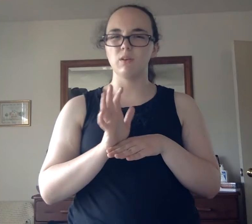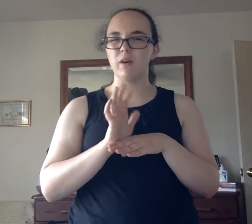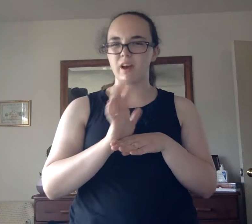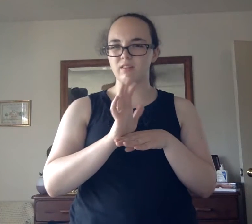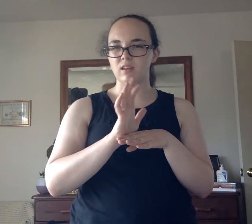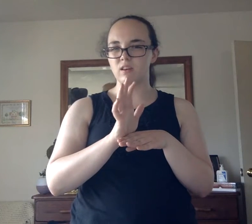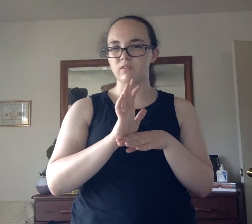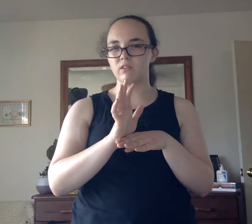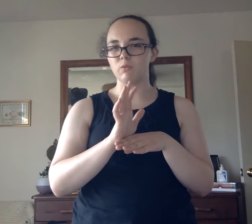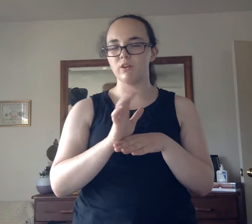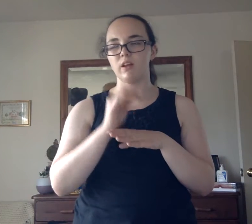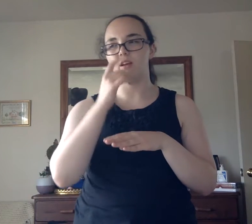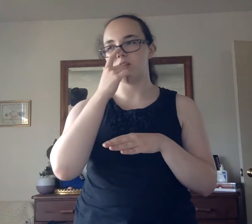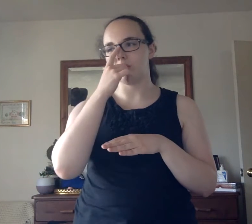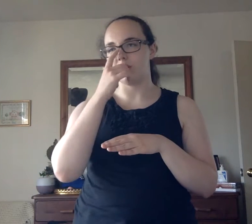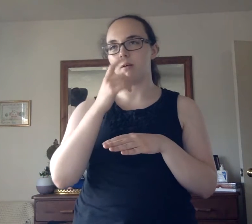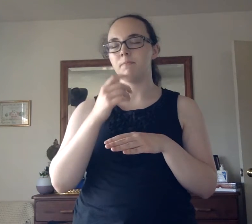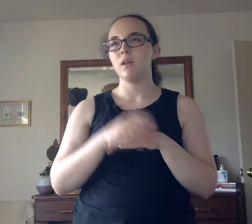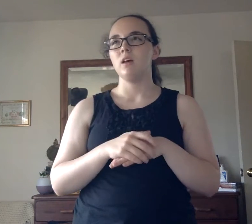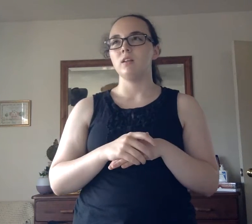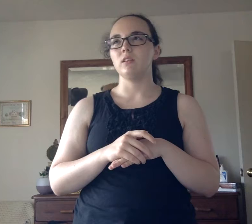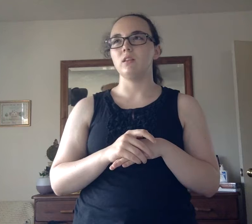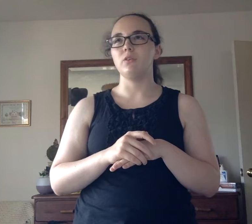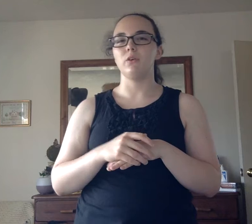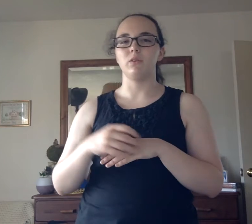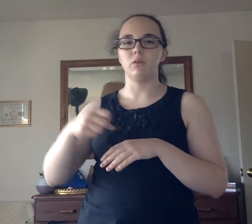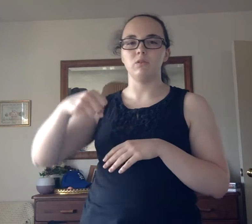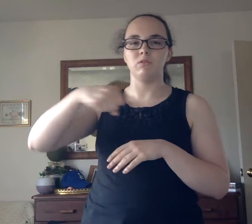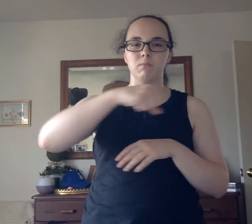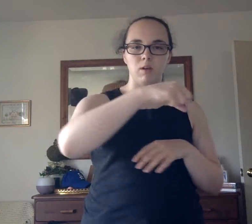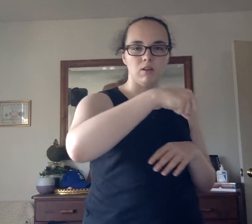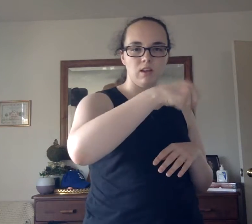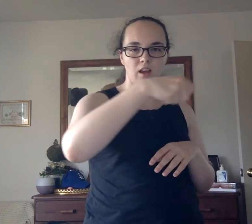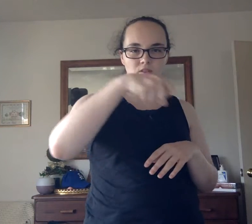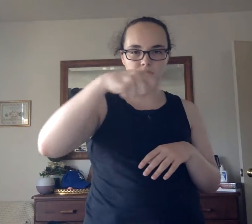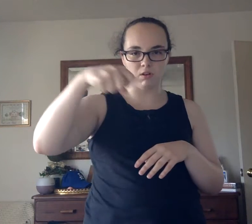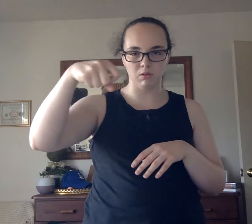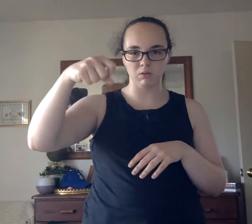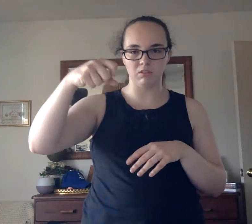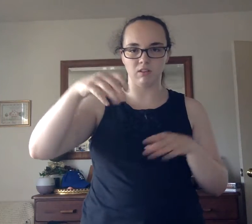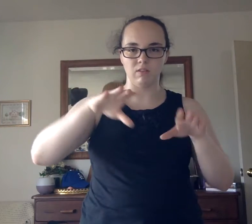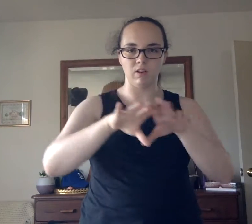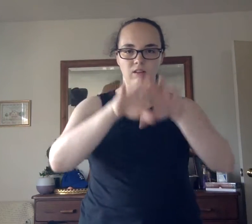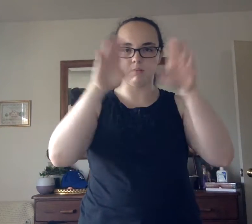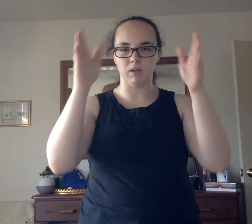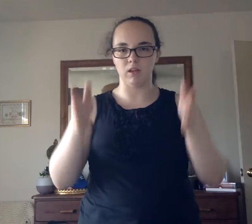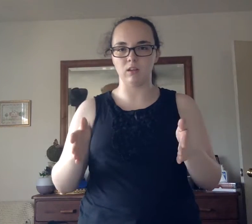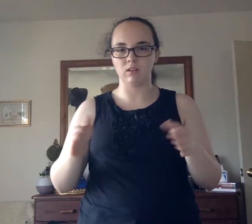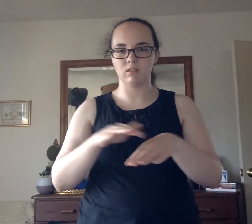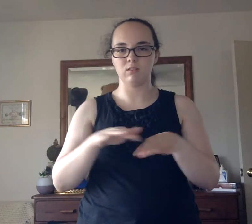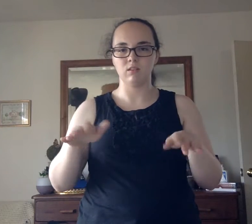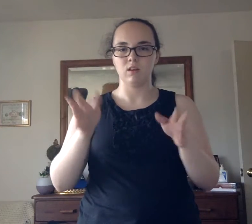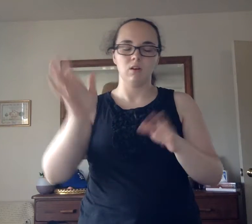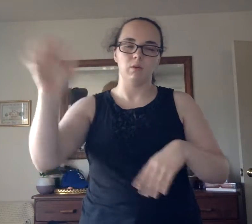way I think of this one is, you know those marionette shows, and they've got the big. Well,